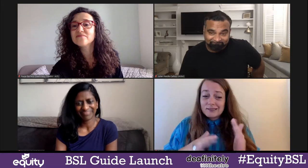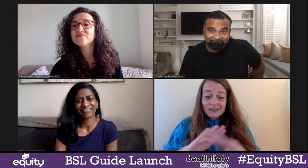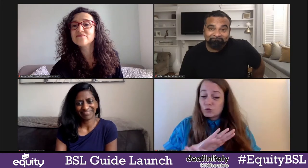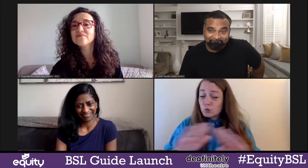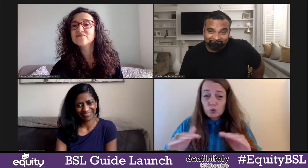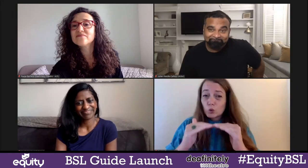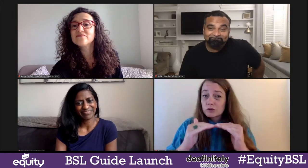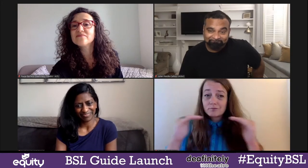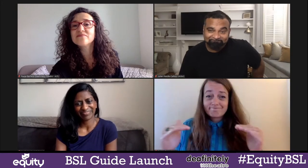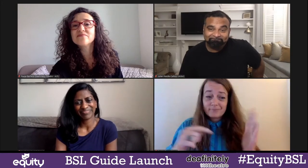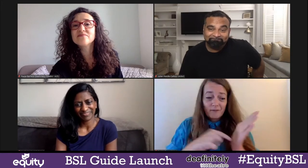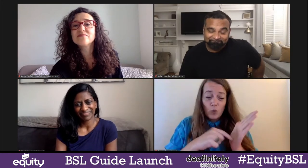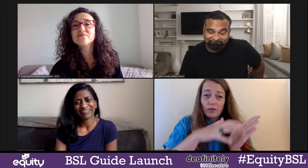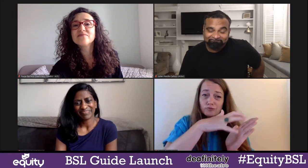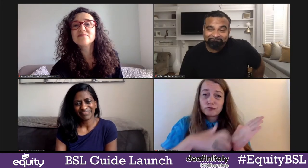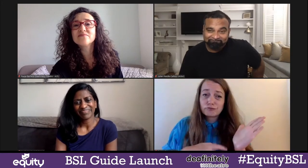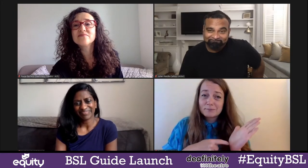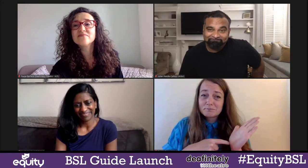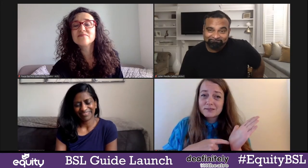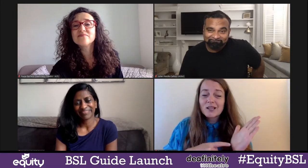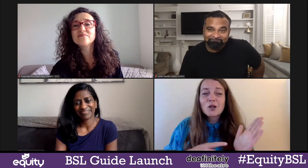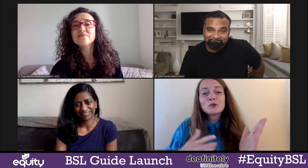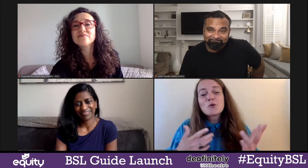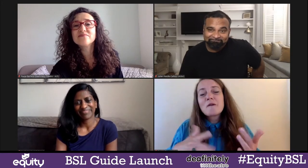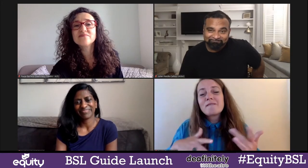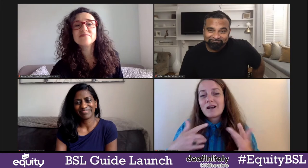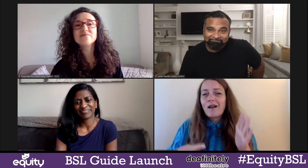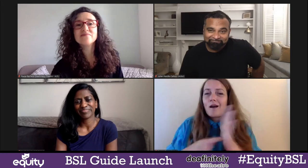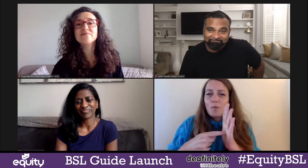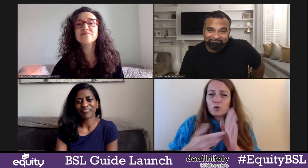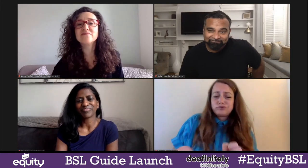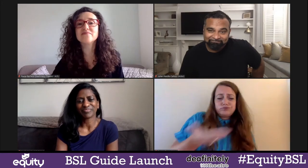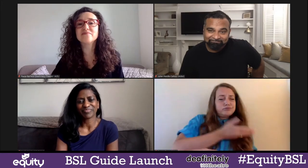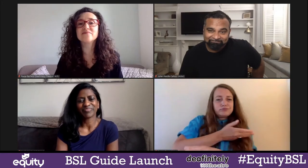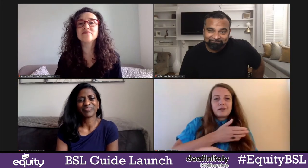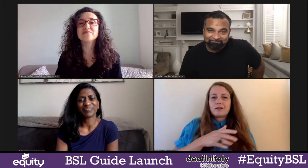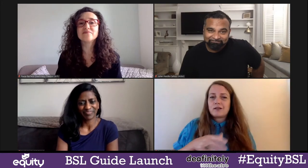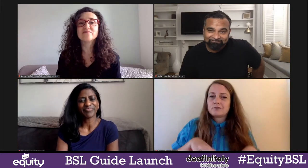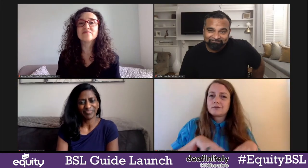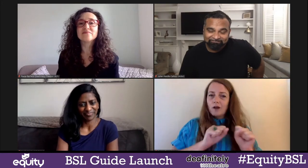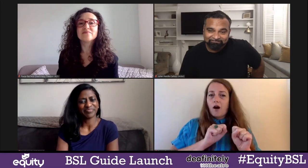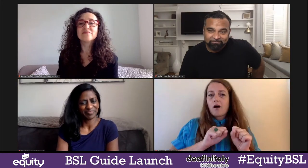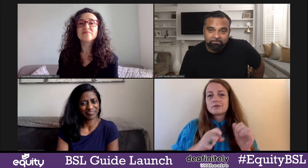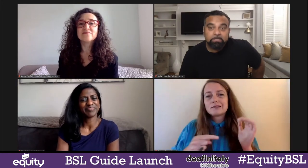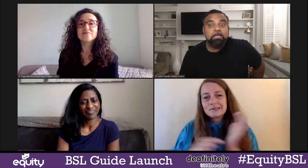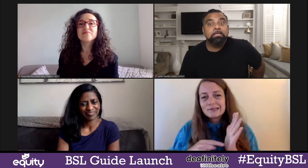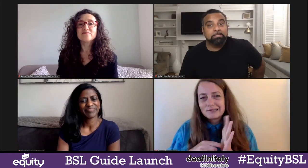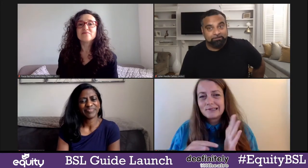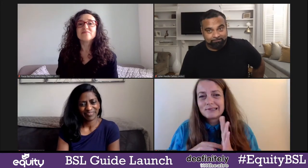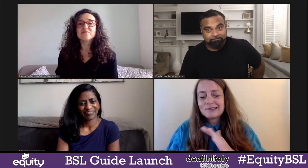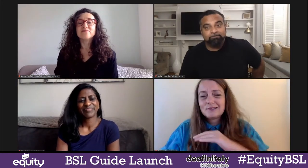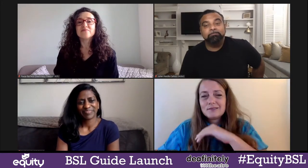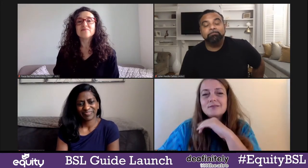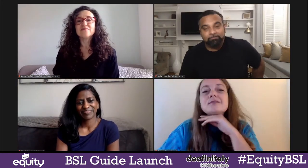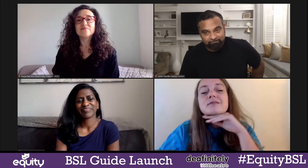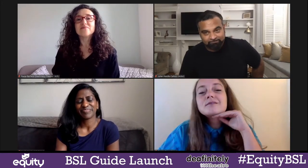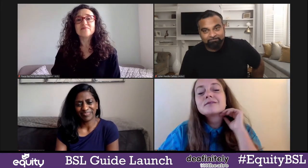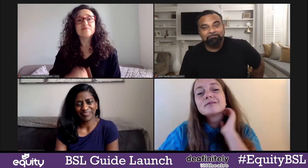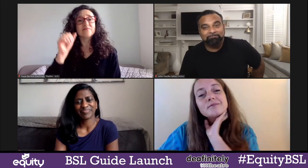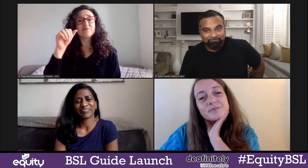deaf person is talking about the real experience, and your script does not reflect that real experience. So incorporating the deaf community right